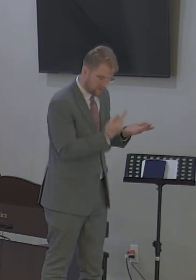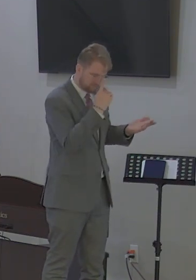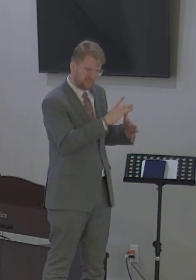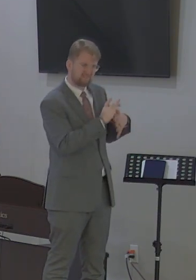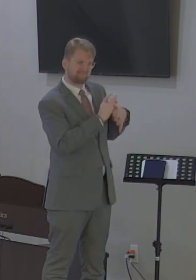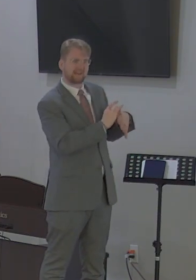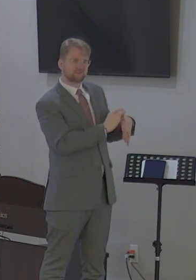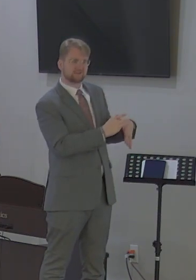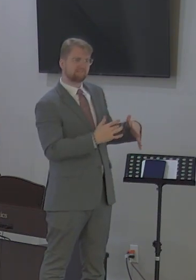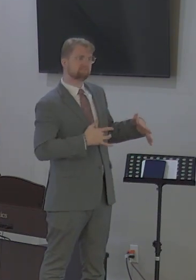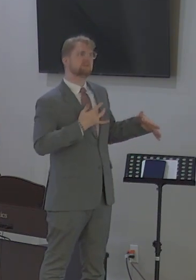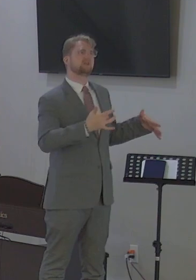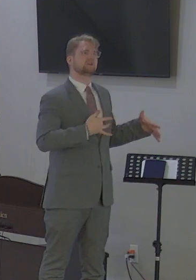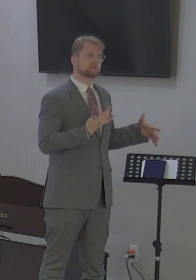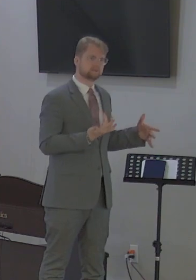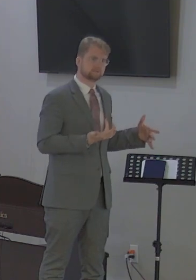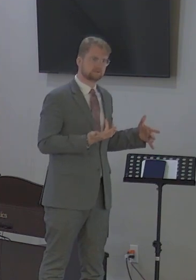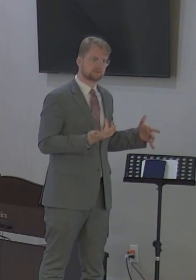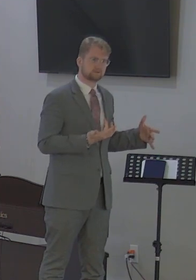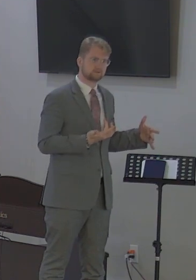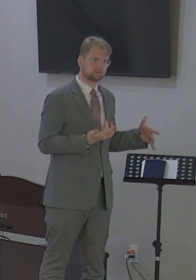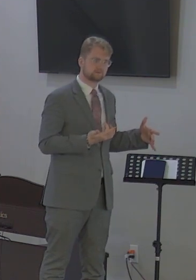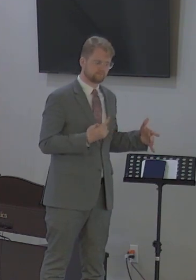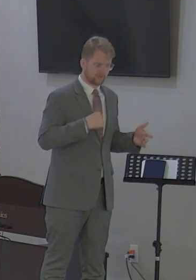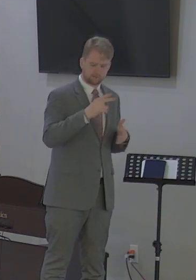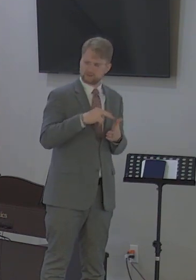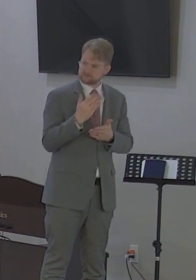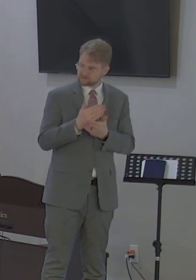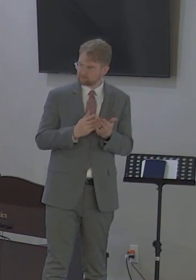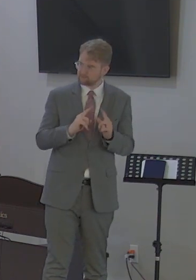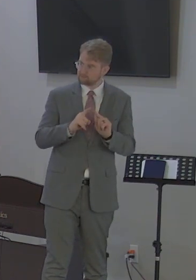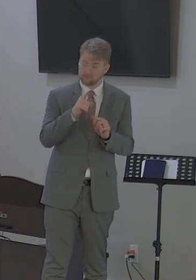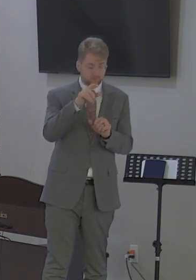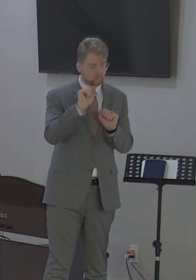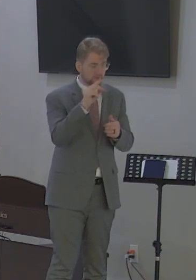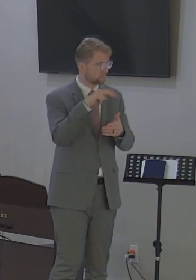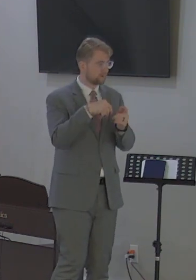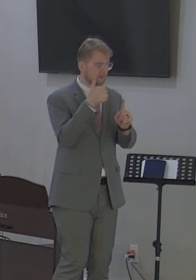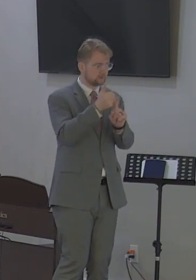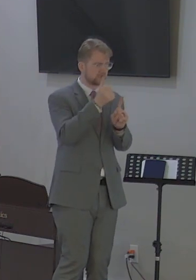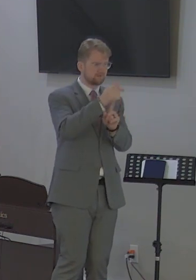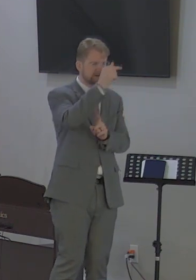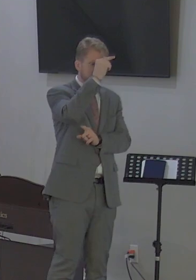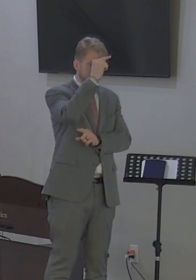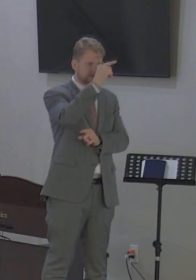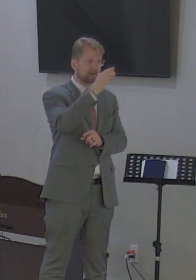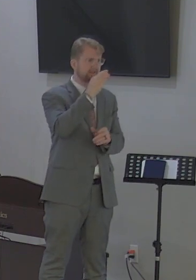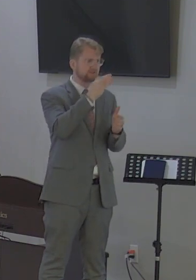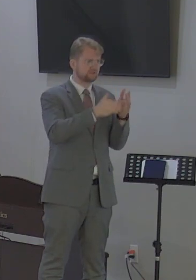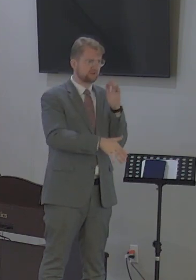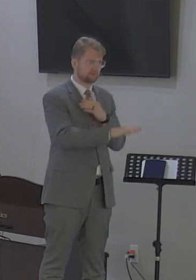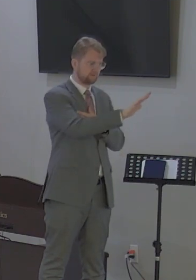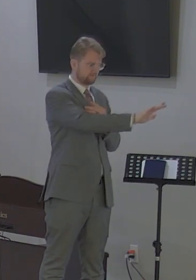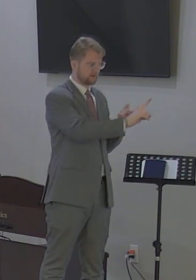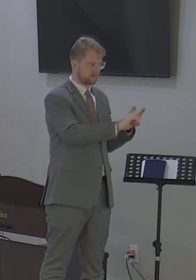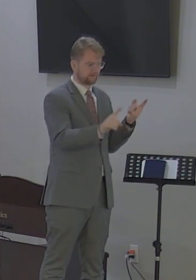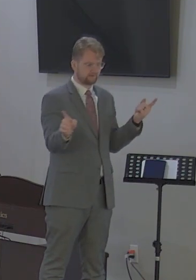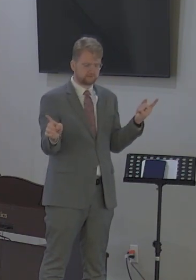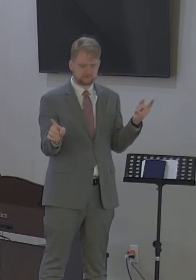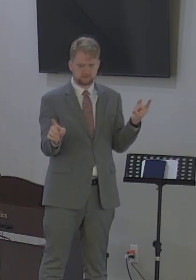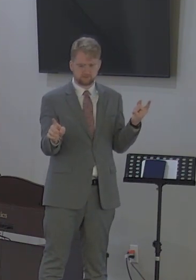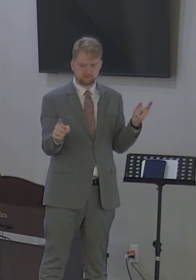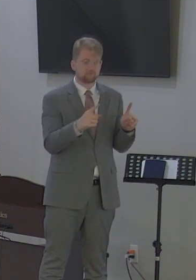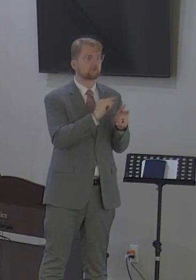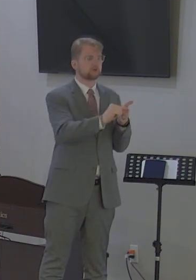feelings. I read some of them, but you can read them yourself. Galatians 5, 17, all the way down to 21. It's not good